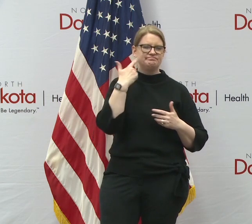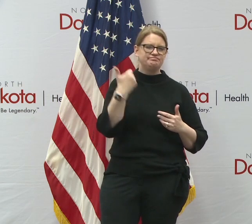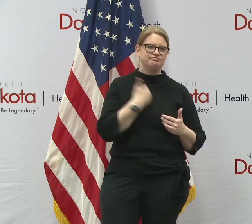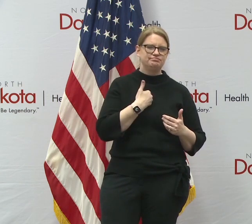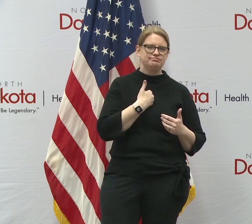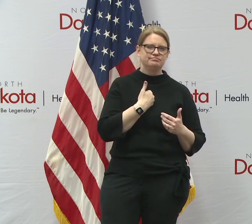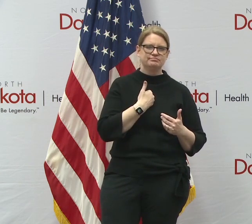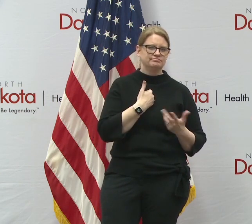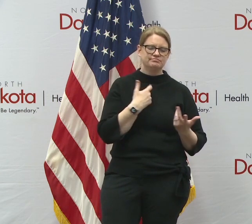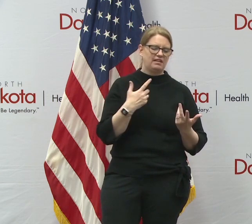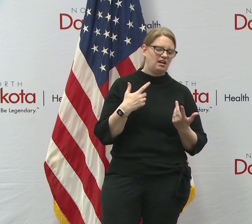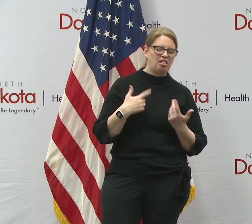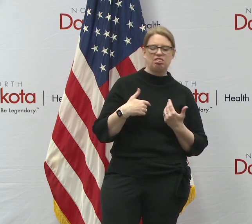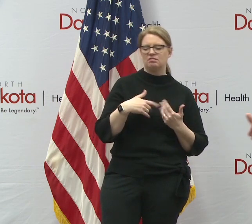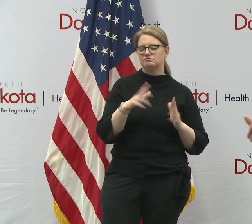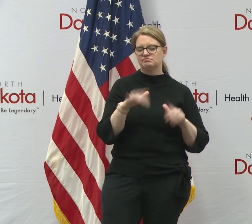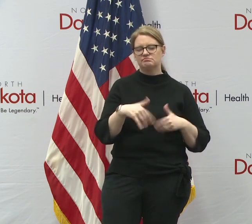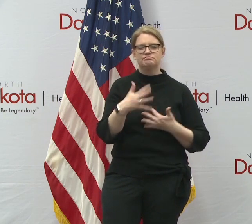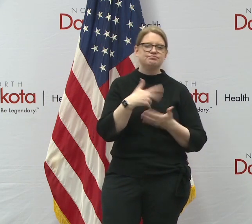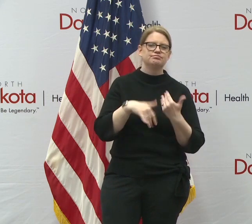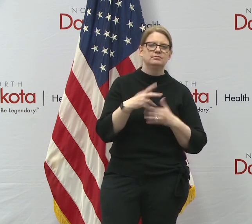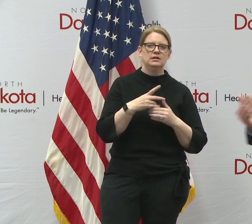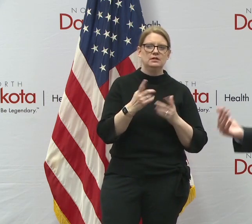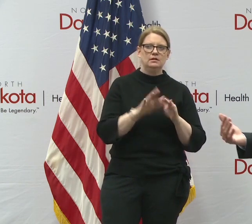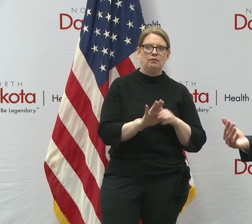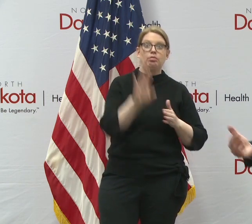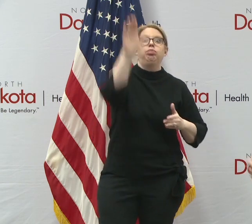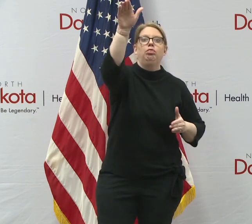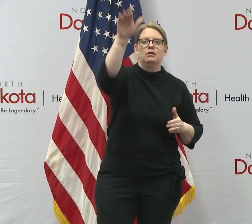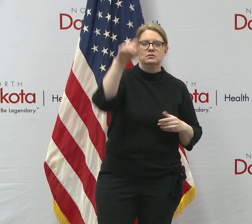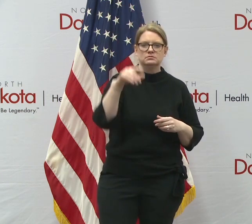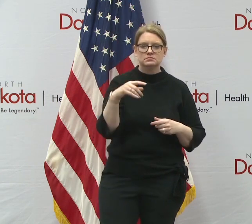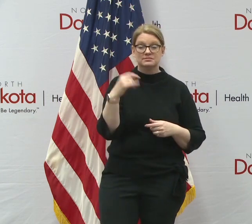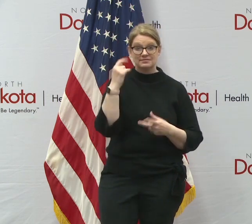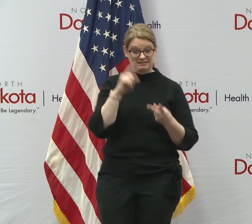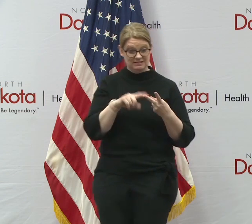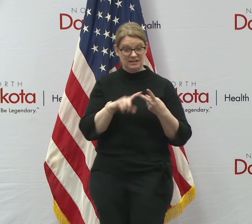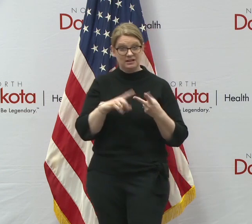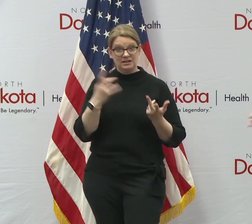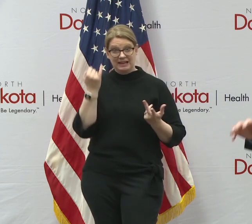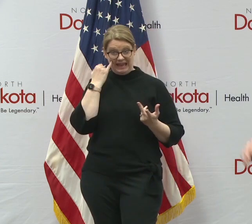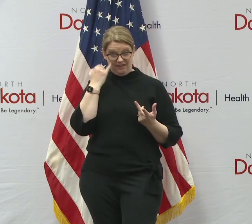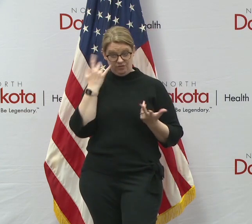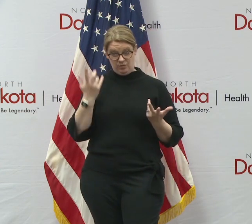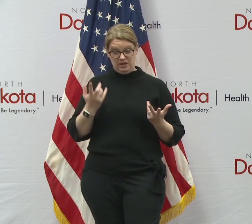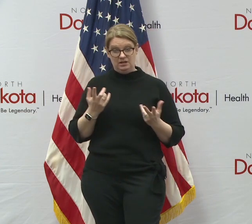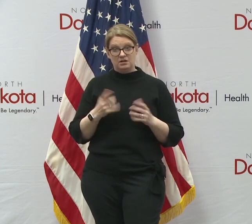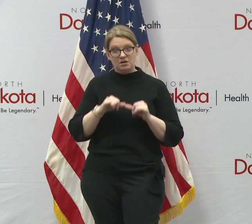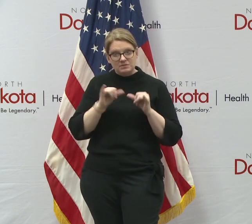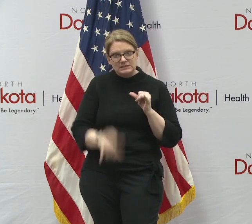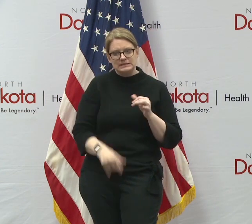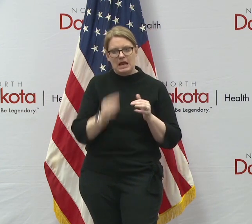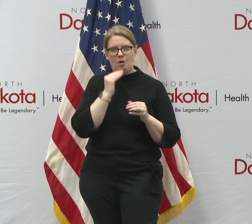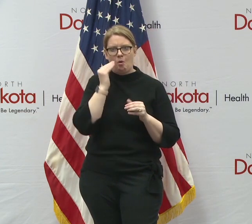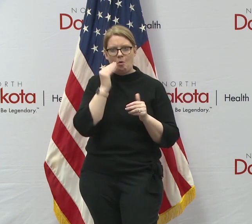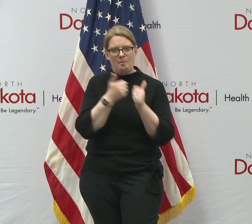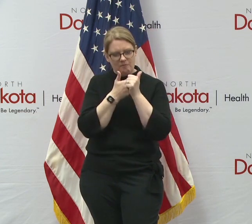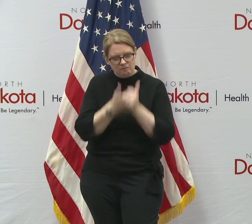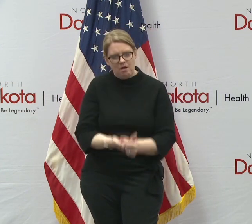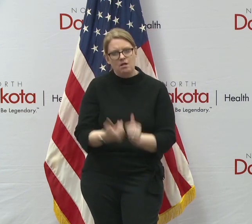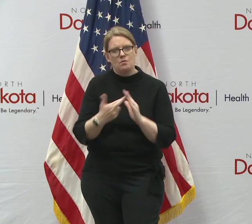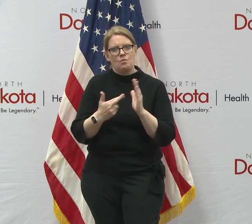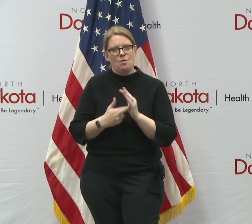sooner. If we practice the good rules, we'll save lives, and the peak may come later. I mean, we may trail other places. That is, we're